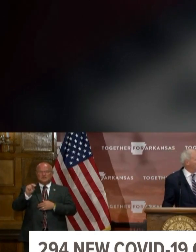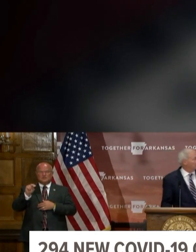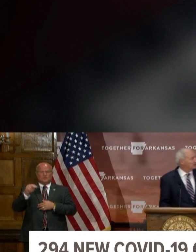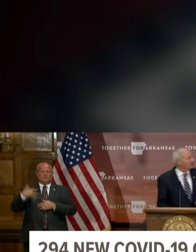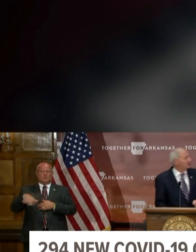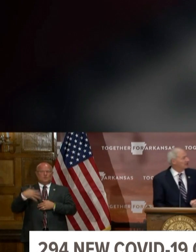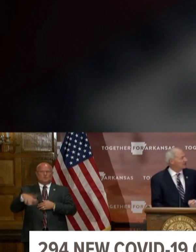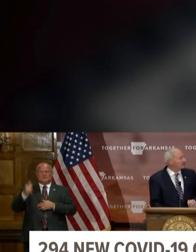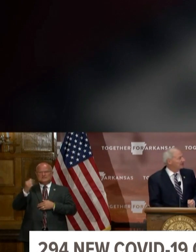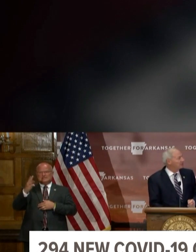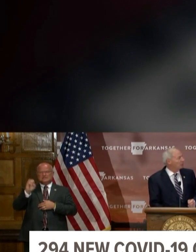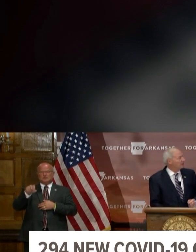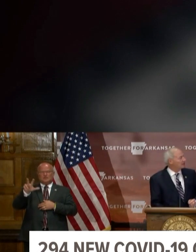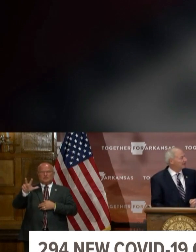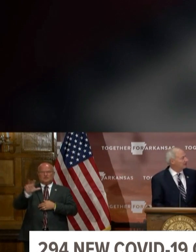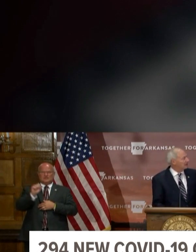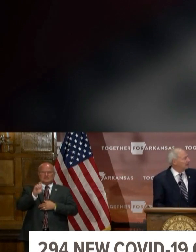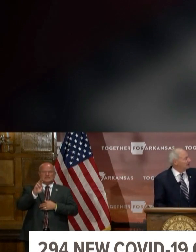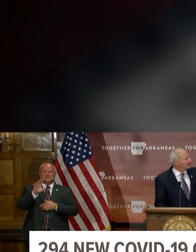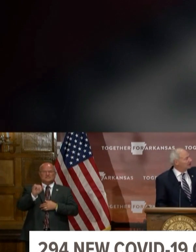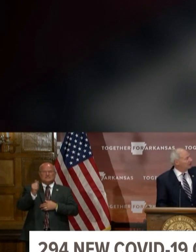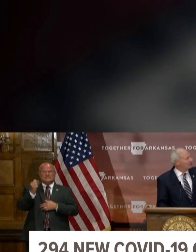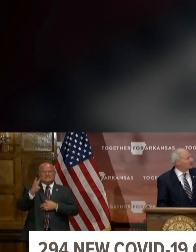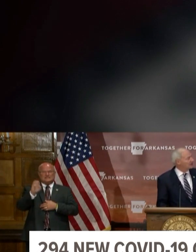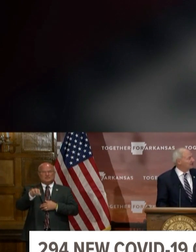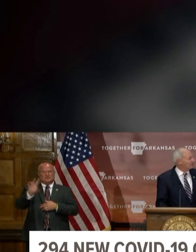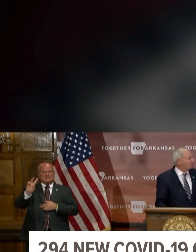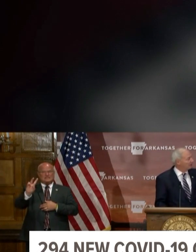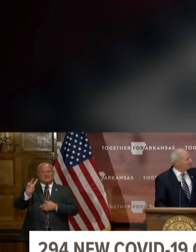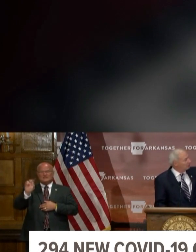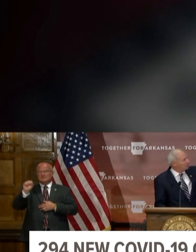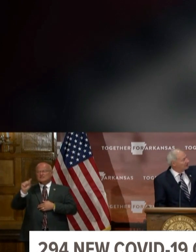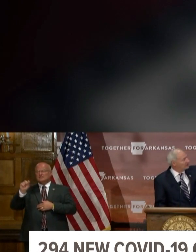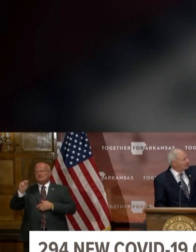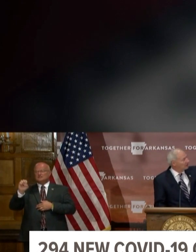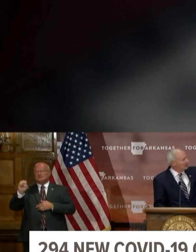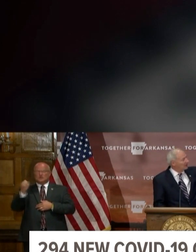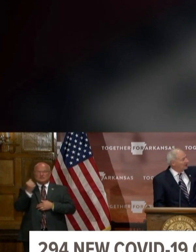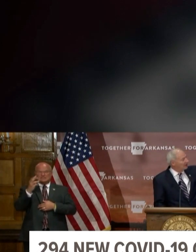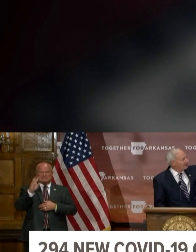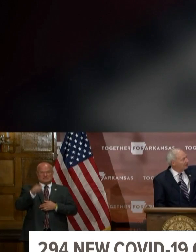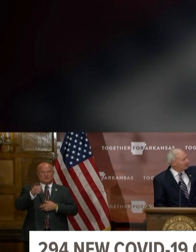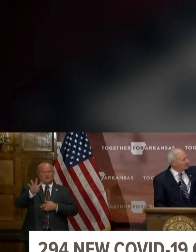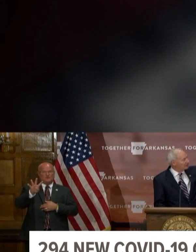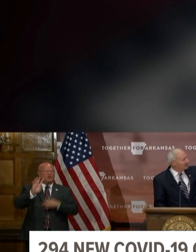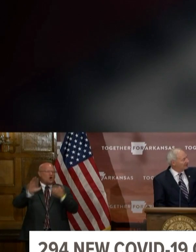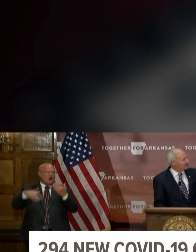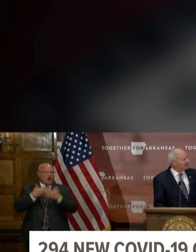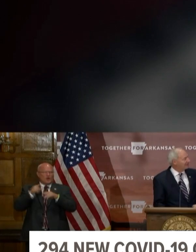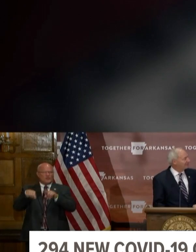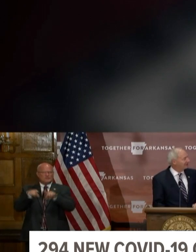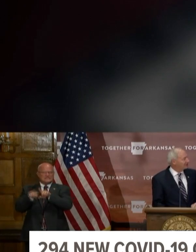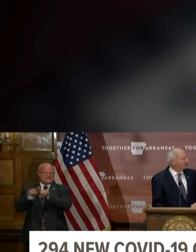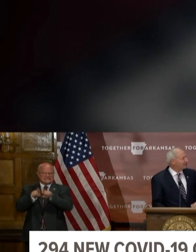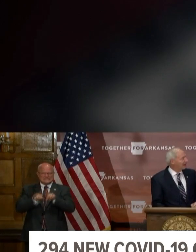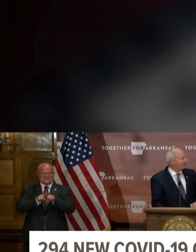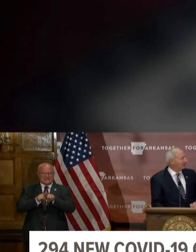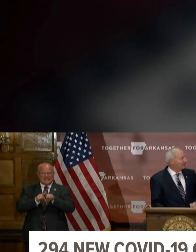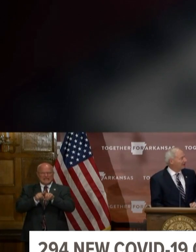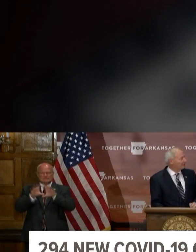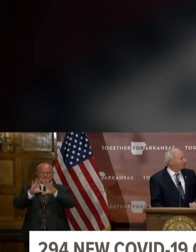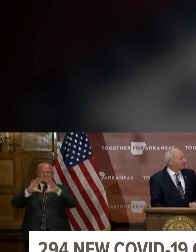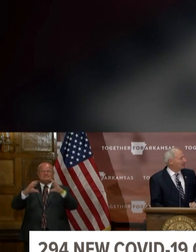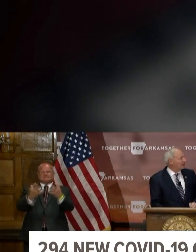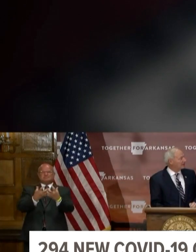16.3, Searcy 16.7, Stone 16.4. And so all of those are in the same